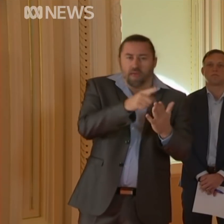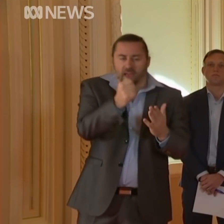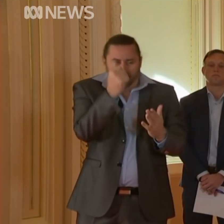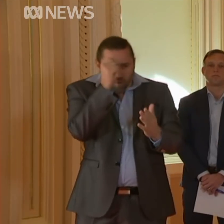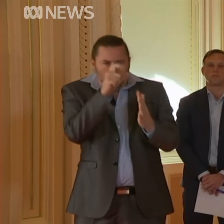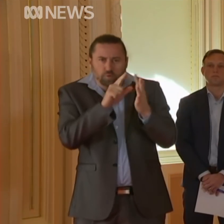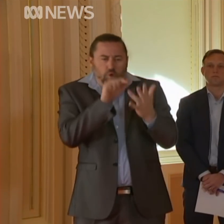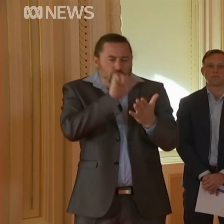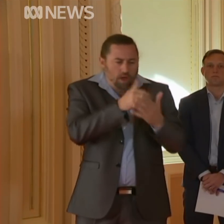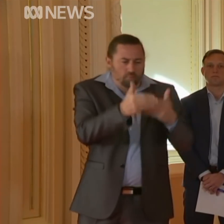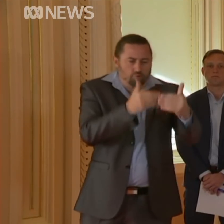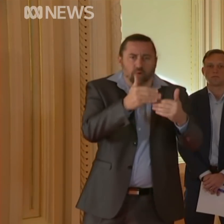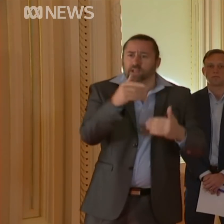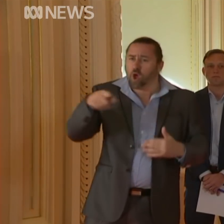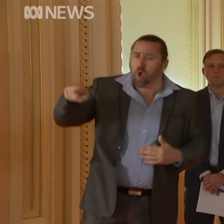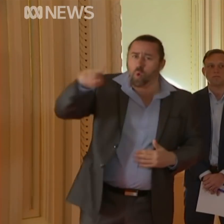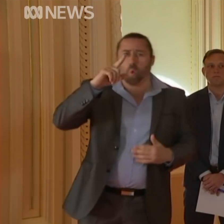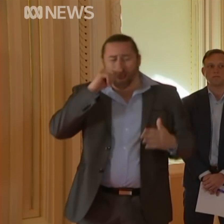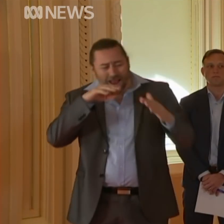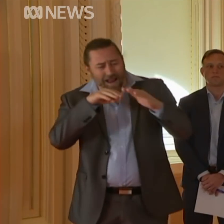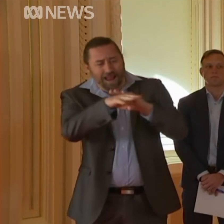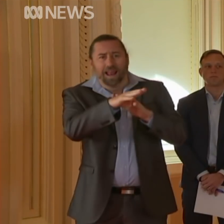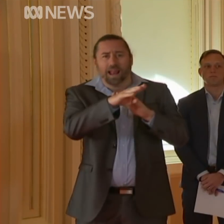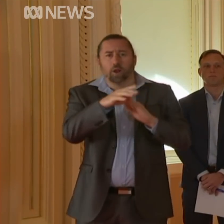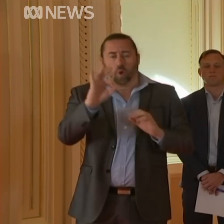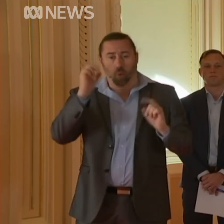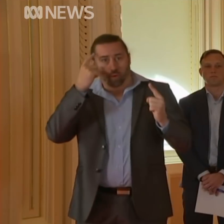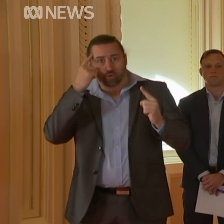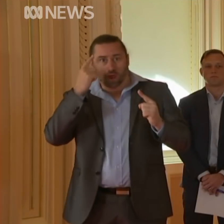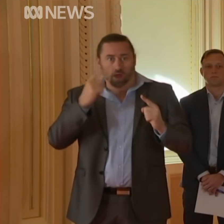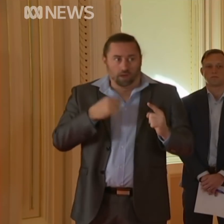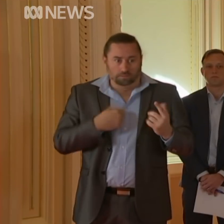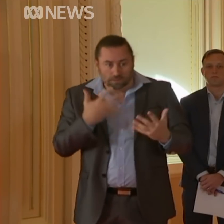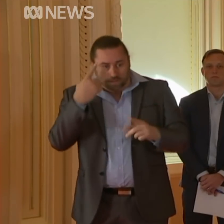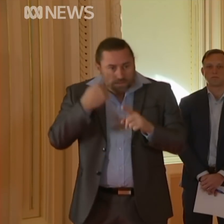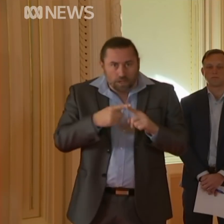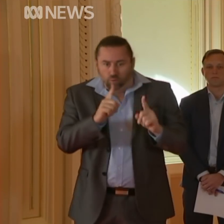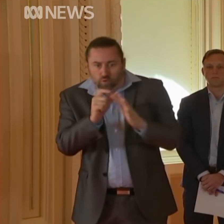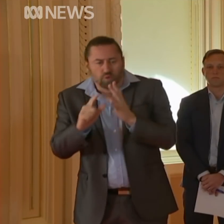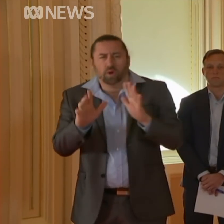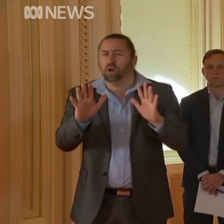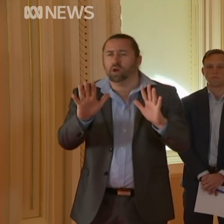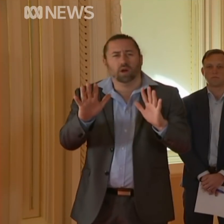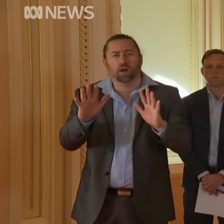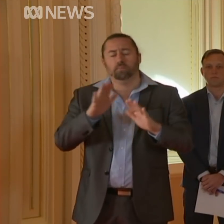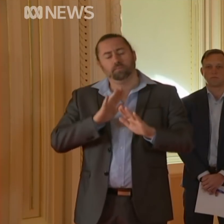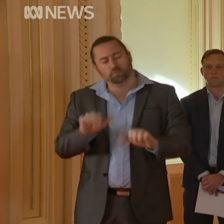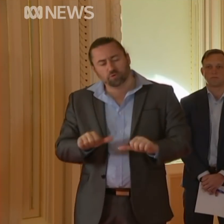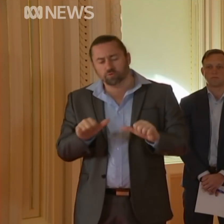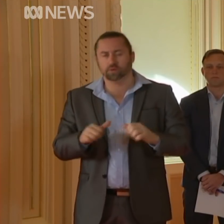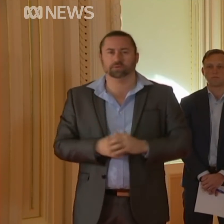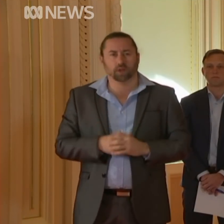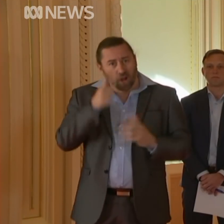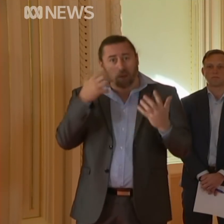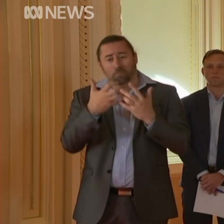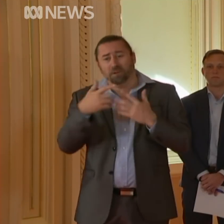businesses where they have COVID-safe plans in place. Also too, I know that there would have been a lot of disappointed people out